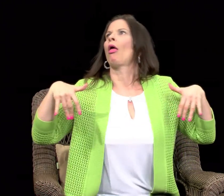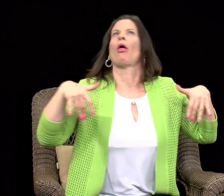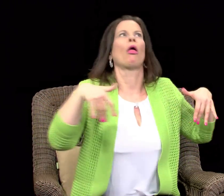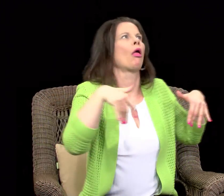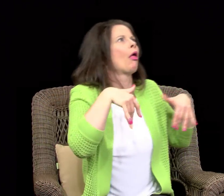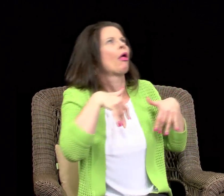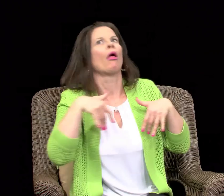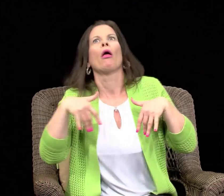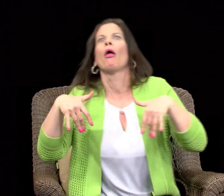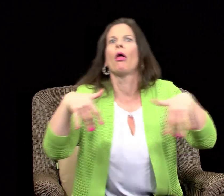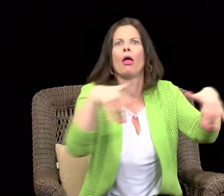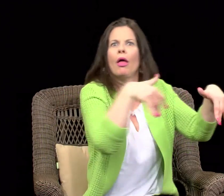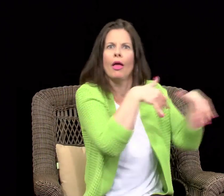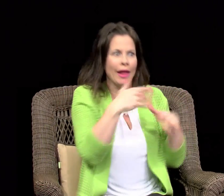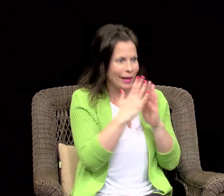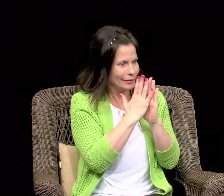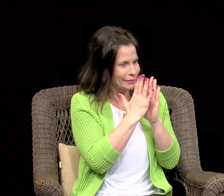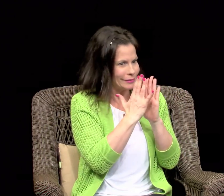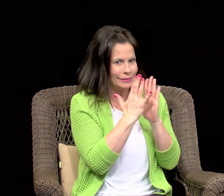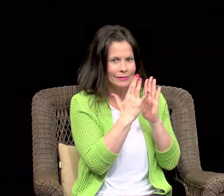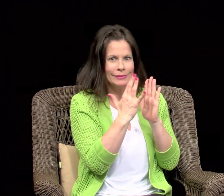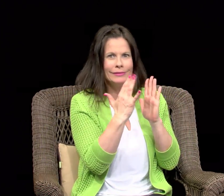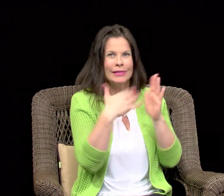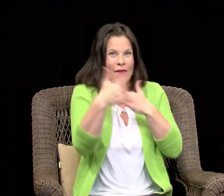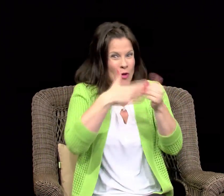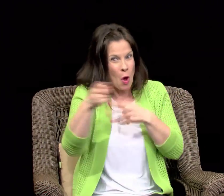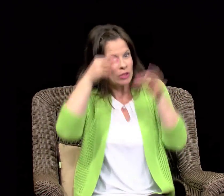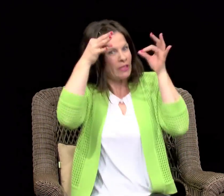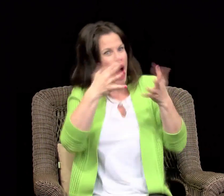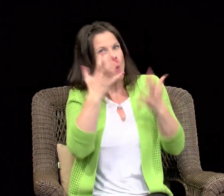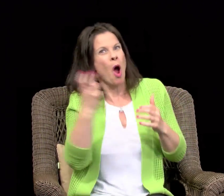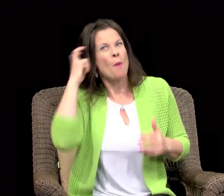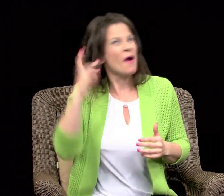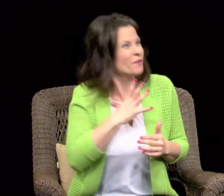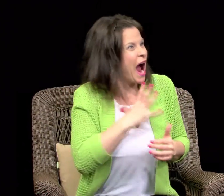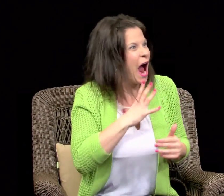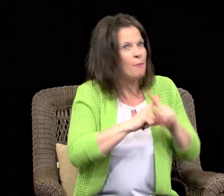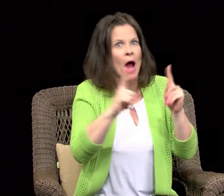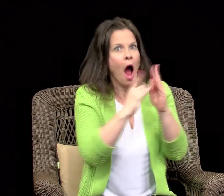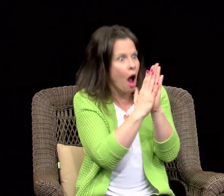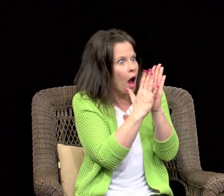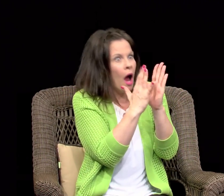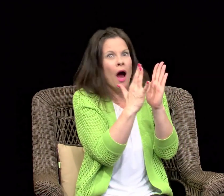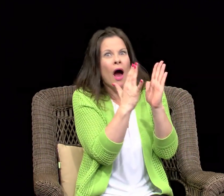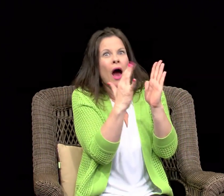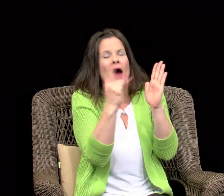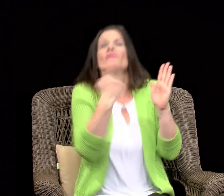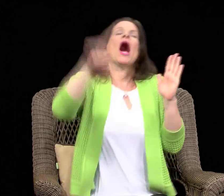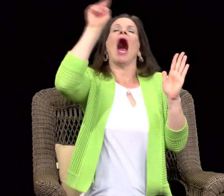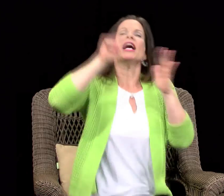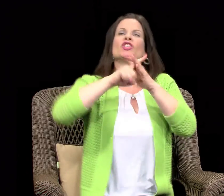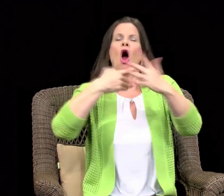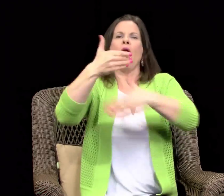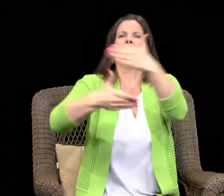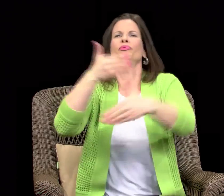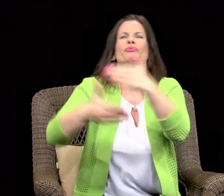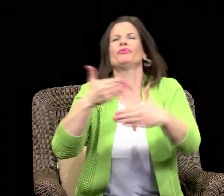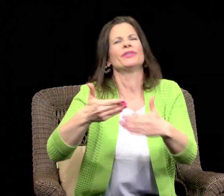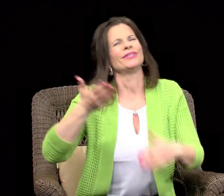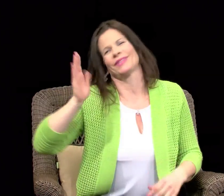is this problem? It's with hearing parents who are unsure about what to do with their deaf child. A cochlear implant is fine, but they